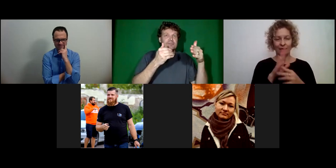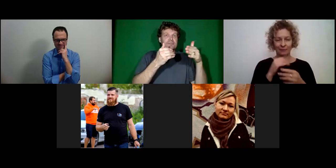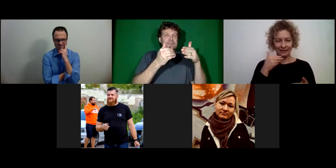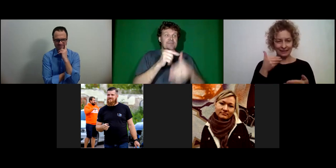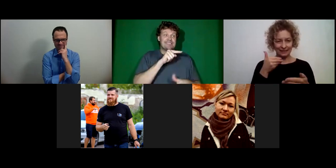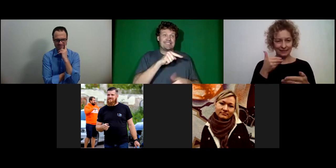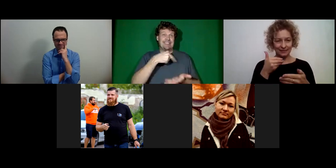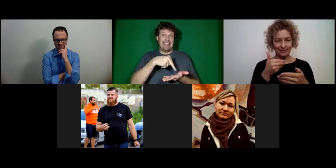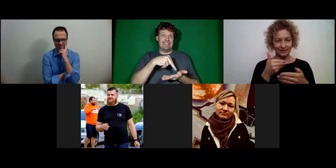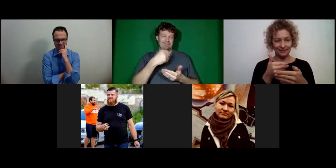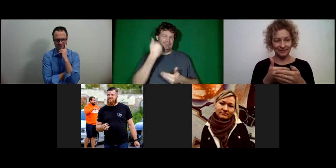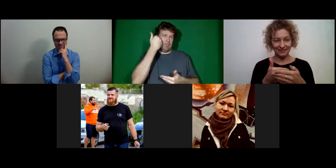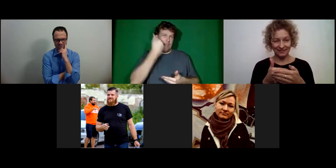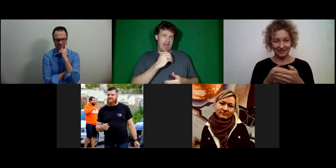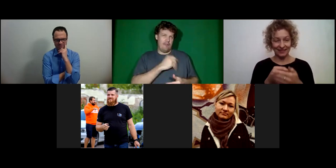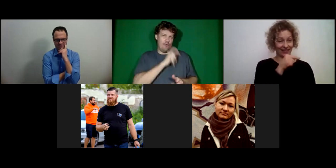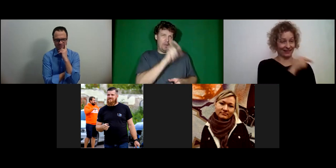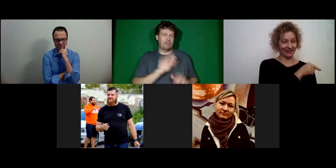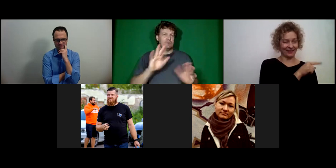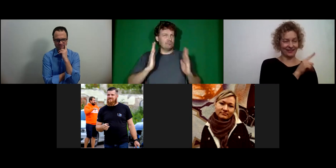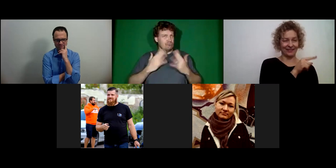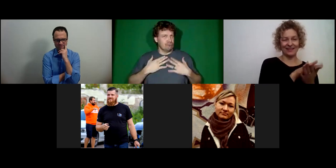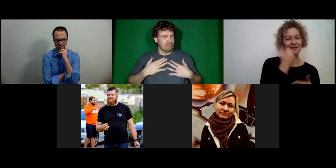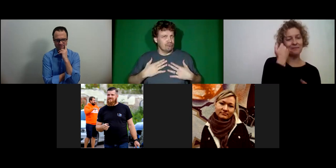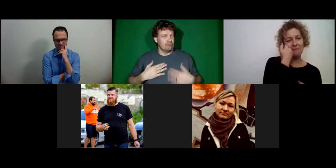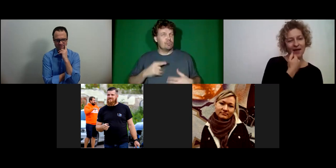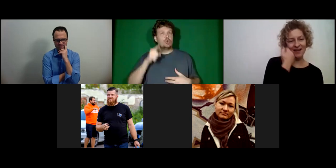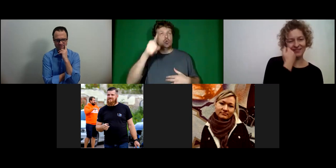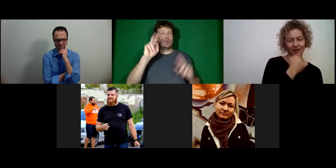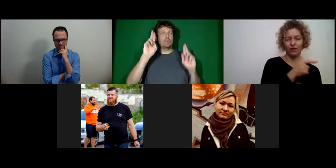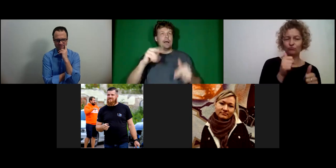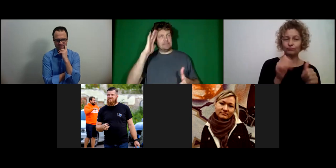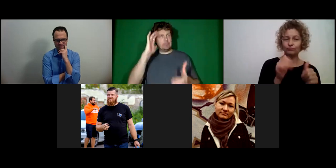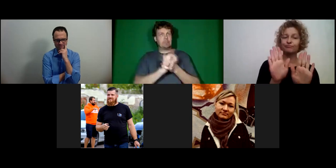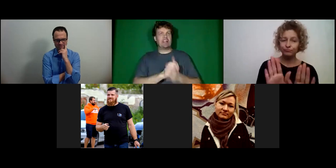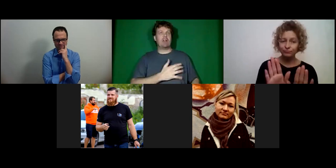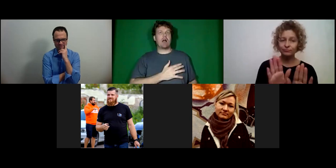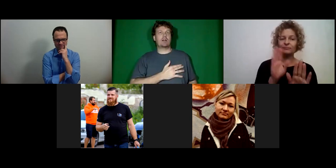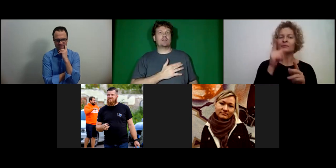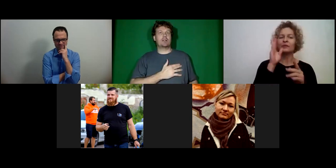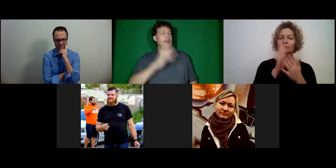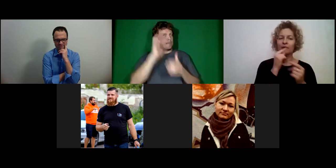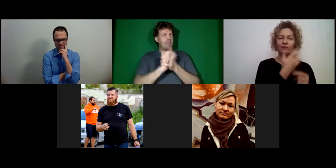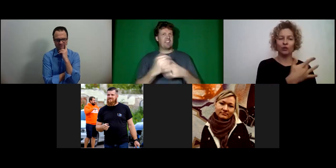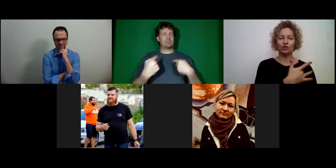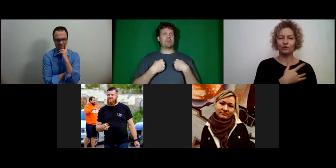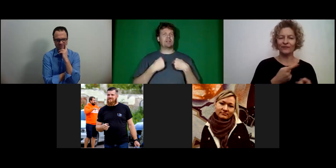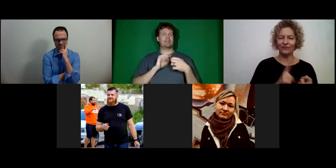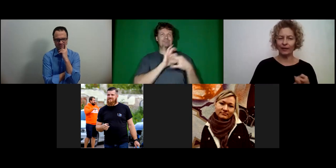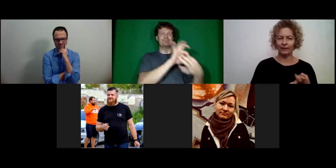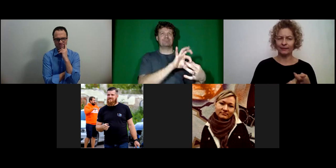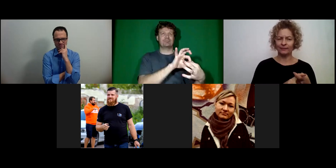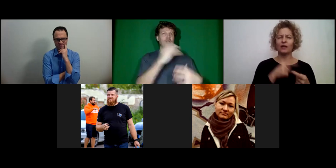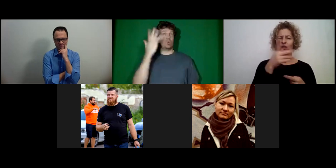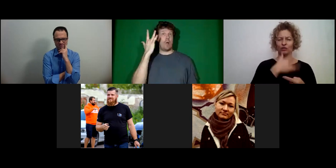So before that, I wasn't worried, but the last 30 minutes before I got on stage, but Maya told me, you have to believe in you and you have to